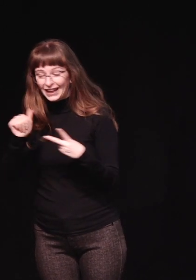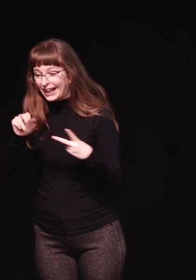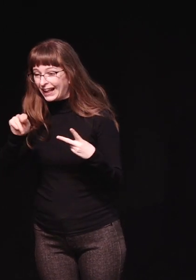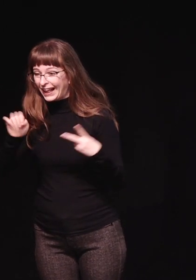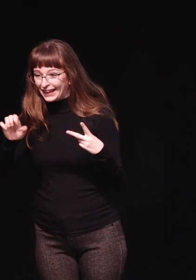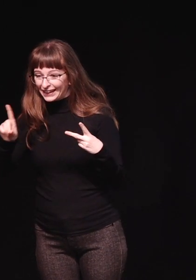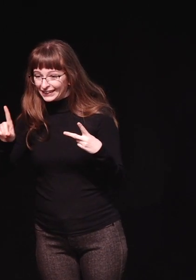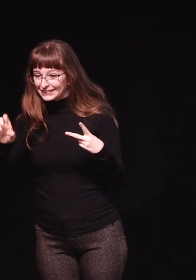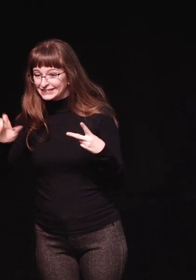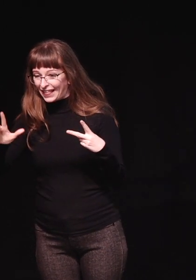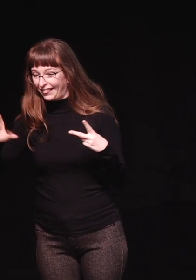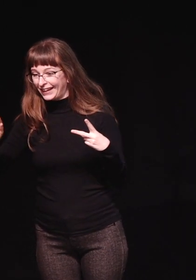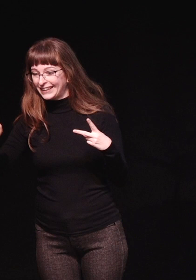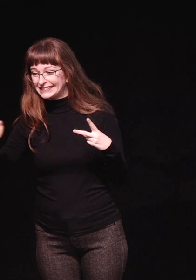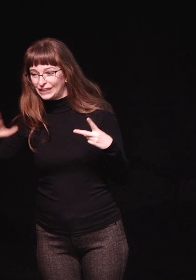Castillo.